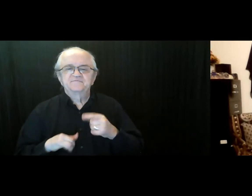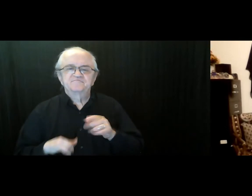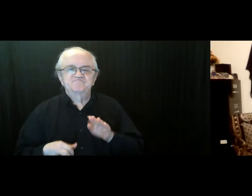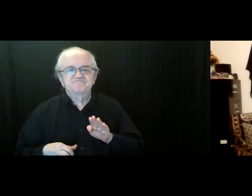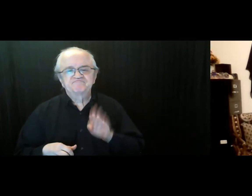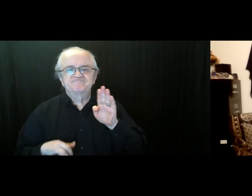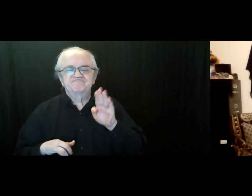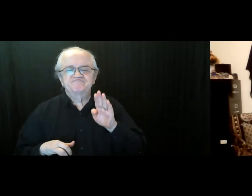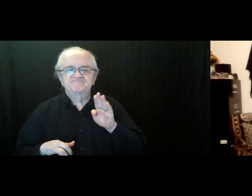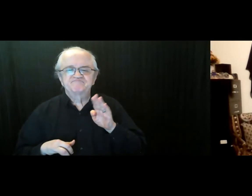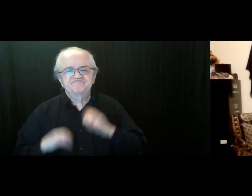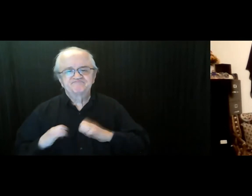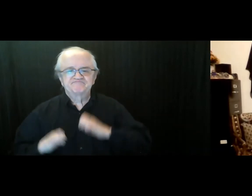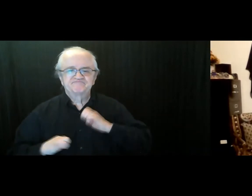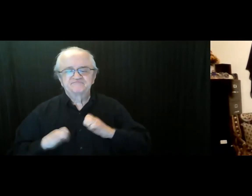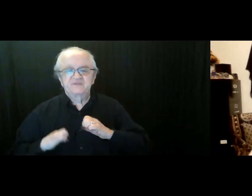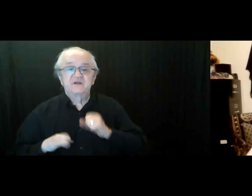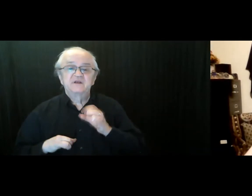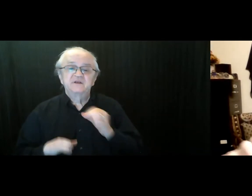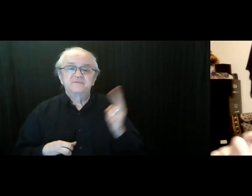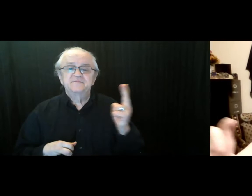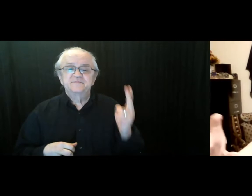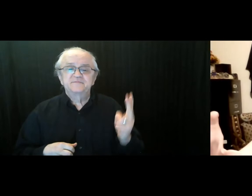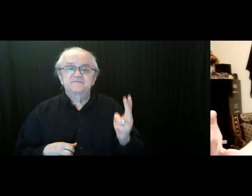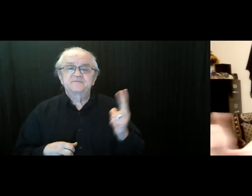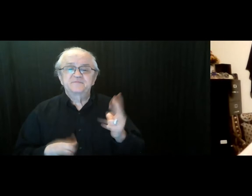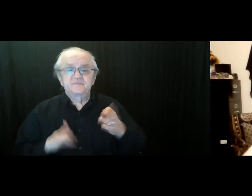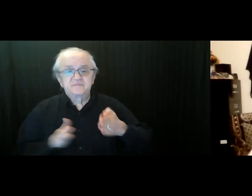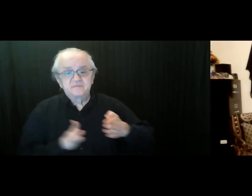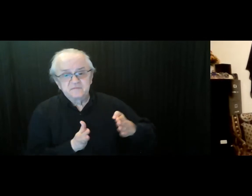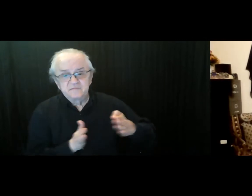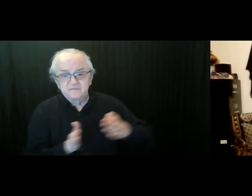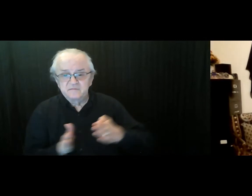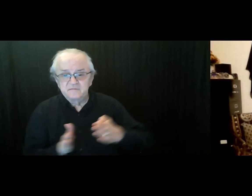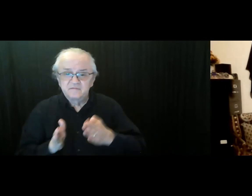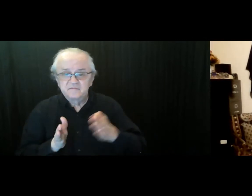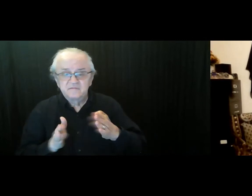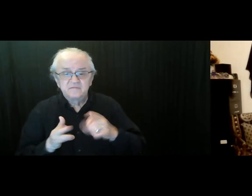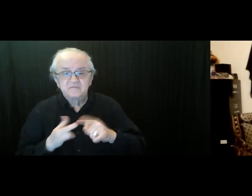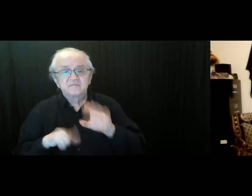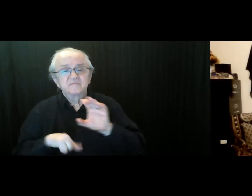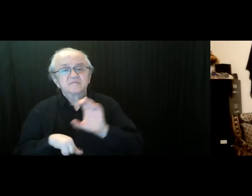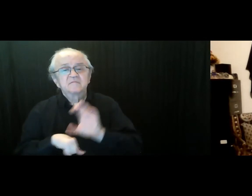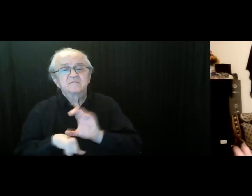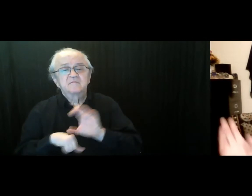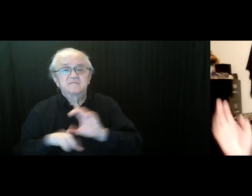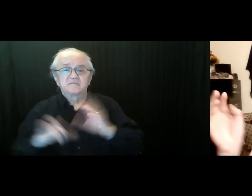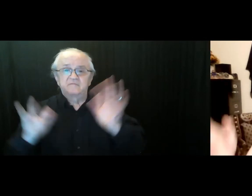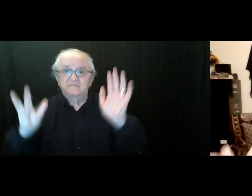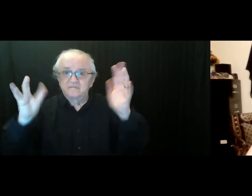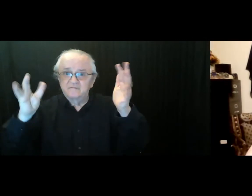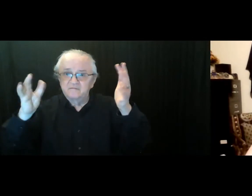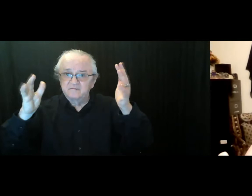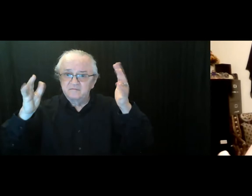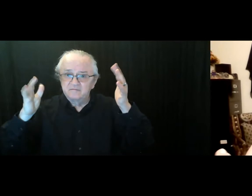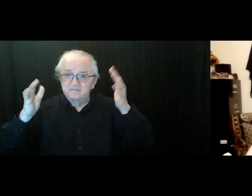So they set out. Now, the path to the church was went through the woods and